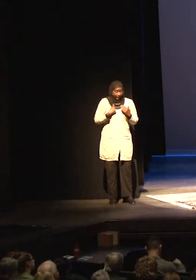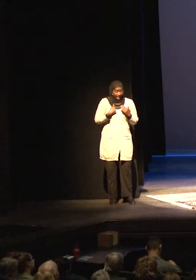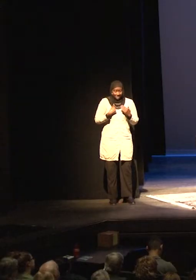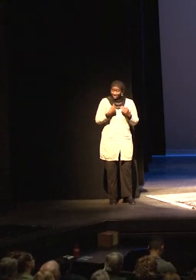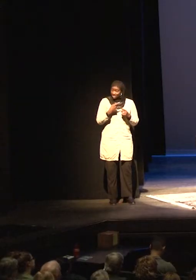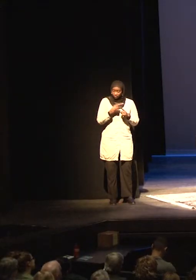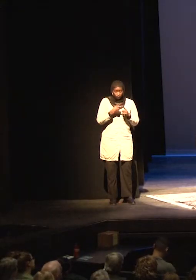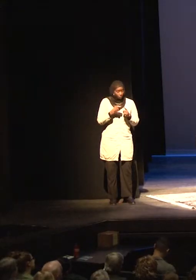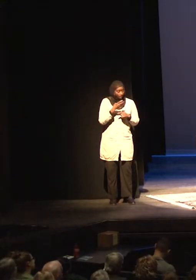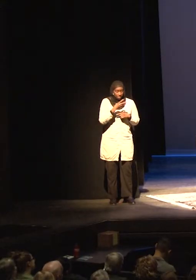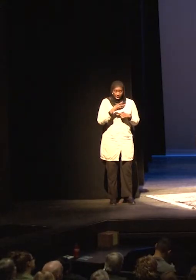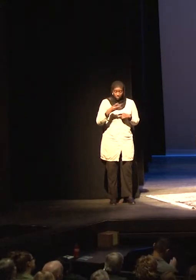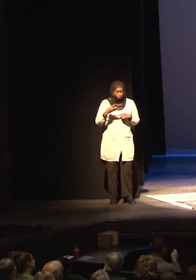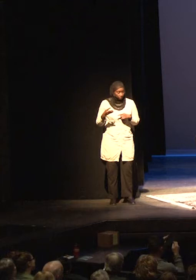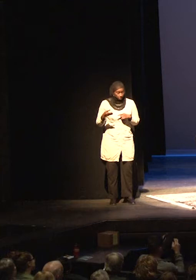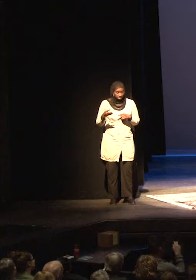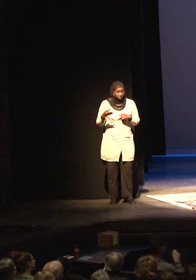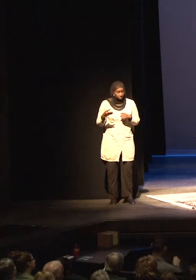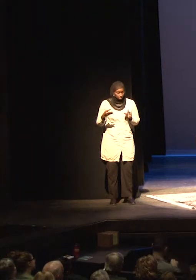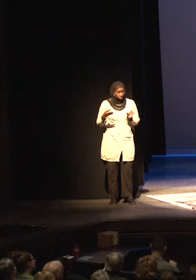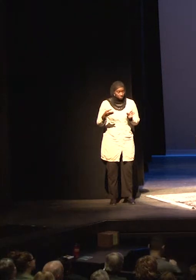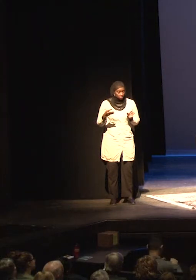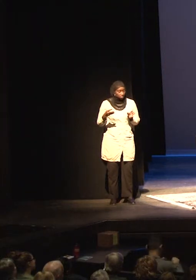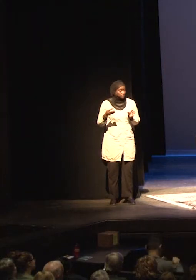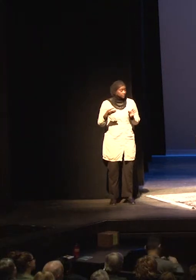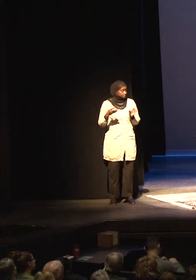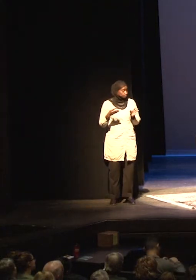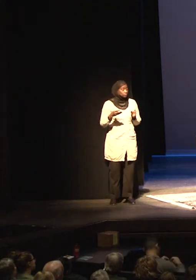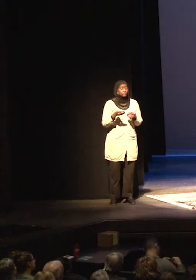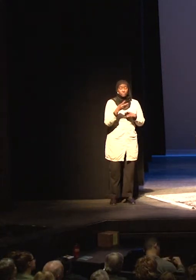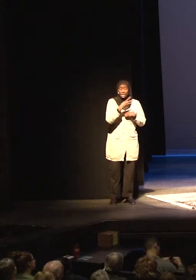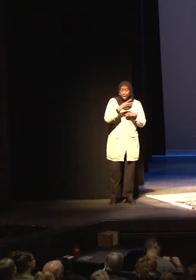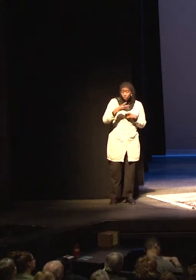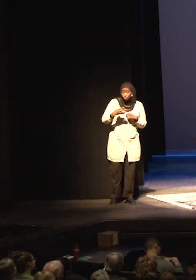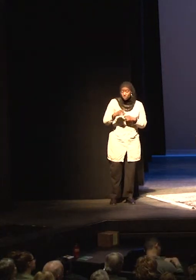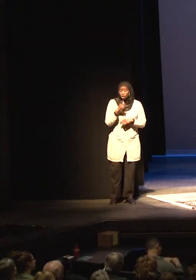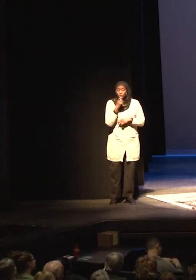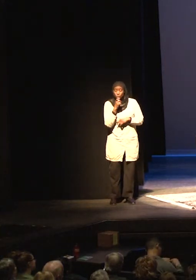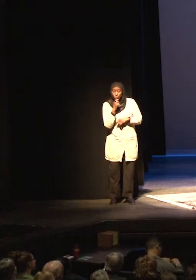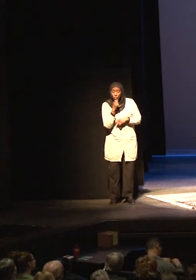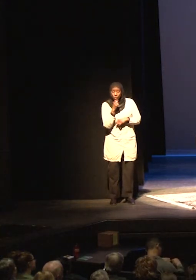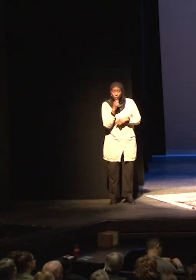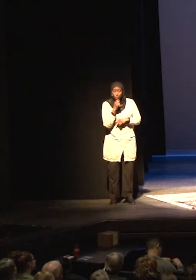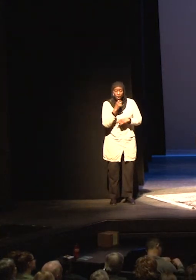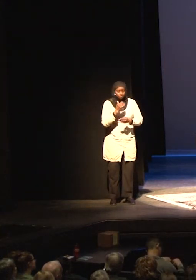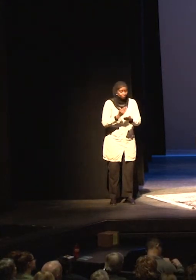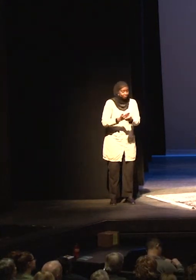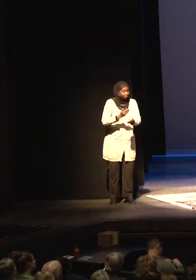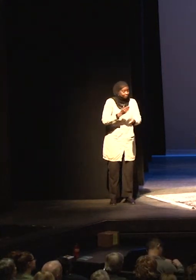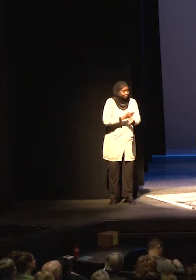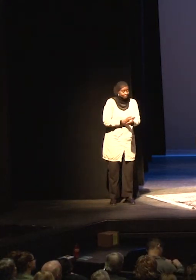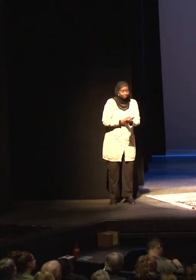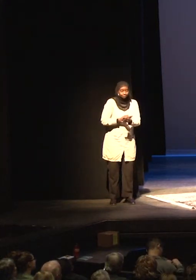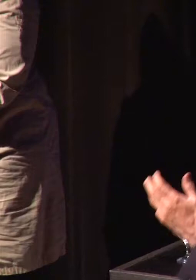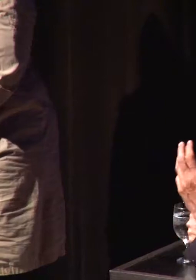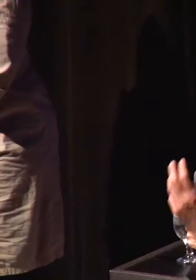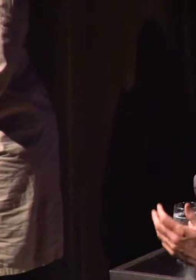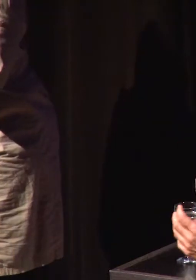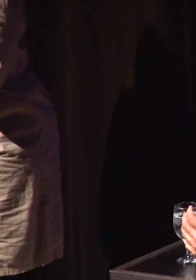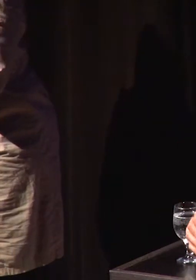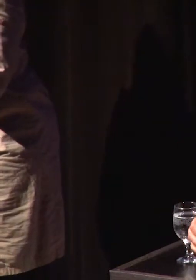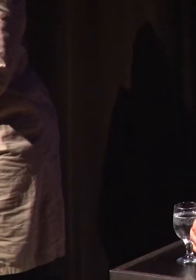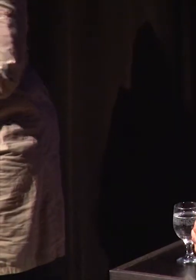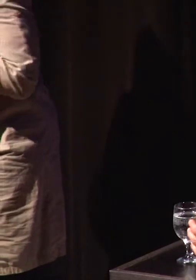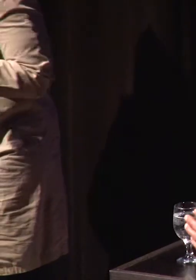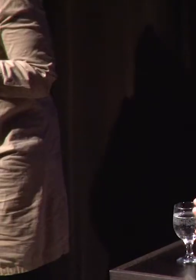So immigrants are productive, peaceful, patriotic citizens of this country. And all this